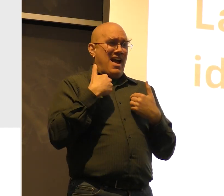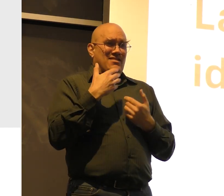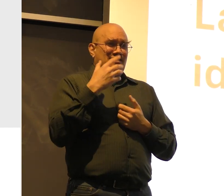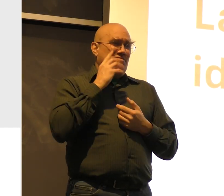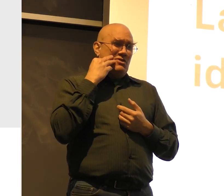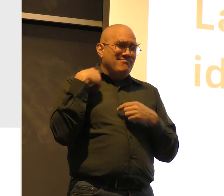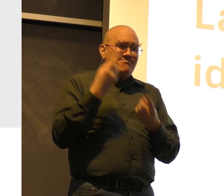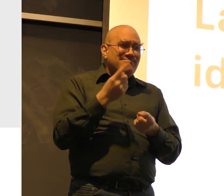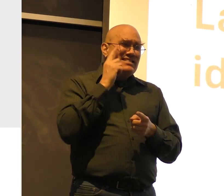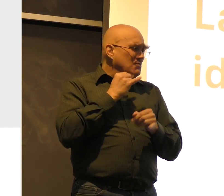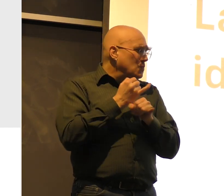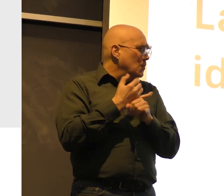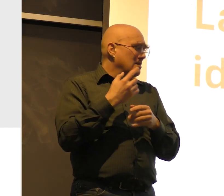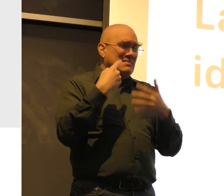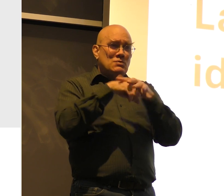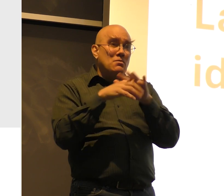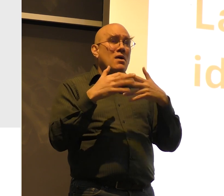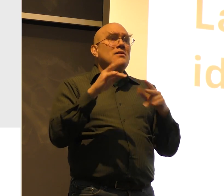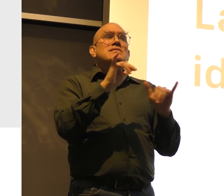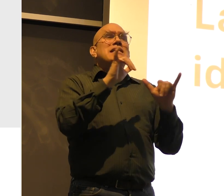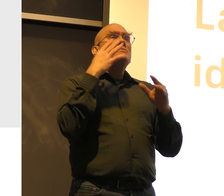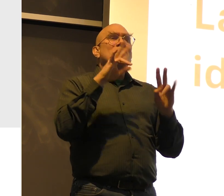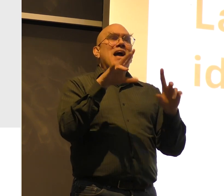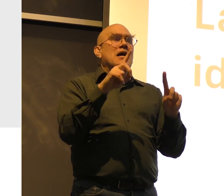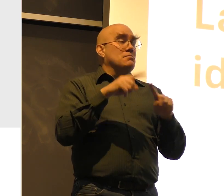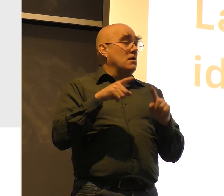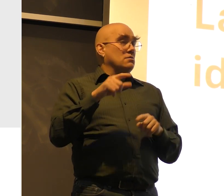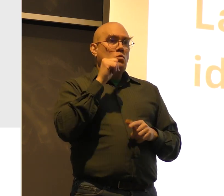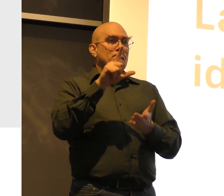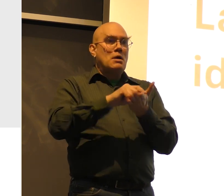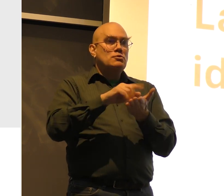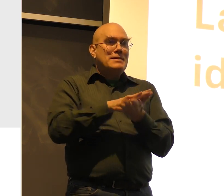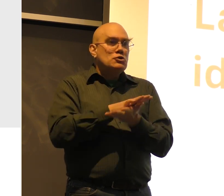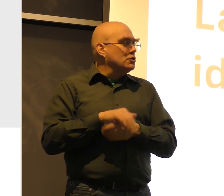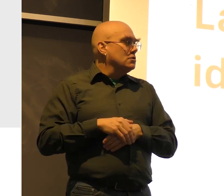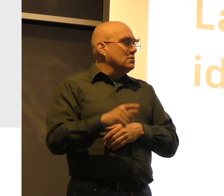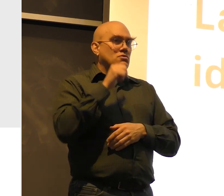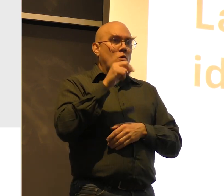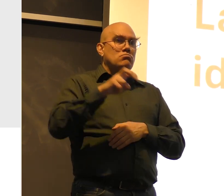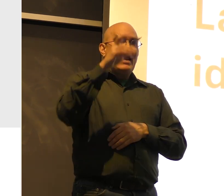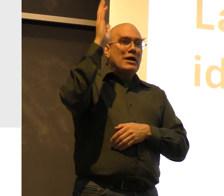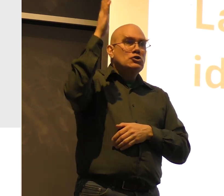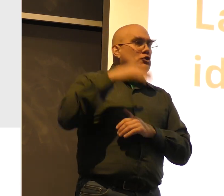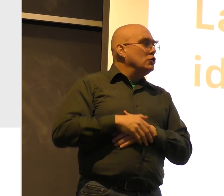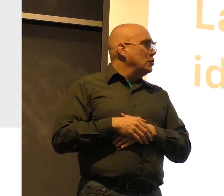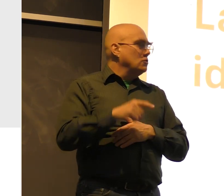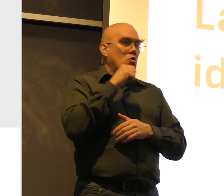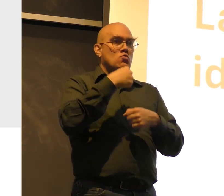language, that have been part of the deaf experience. Deaf schools, mainstream, their experiences are valid, but they don't publish papers. They don't travel giving